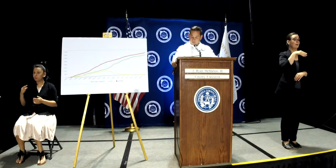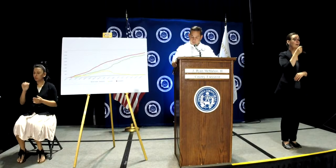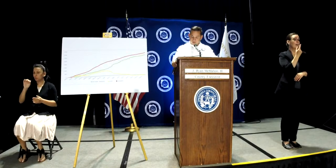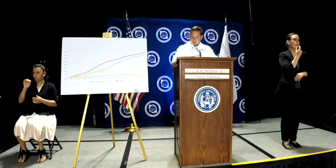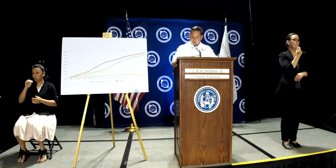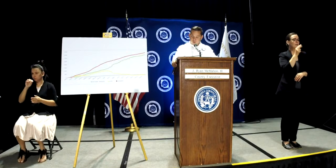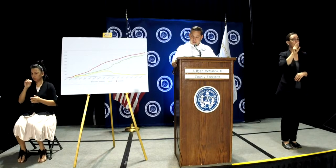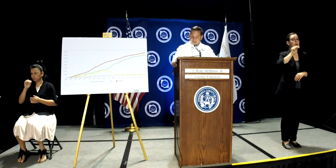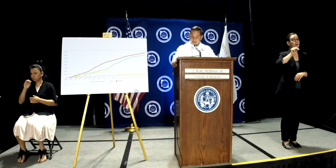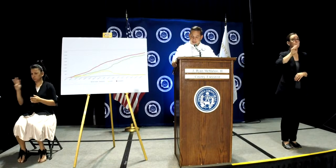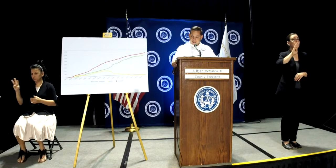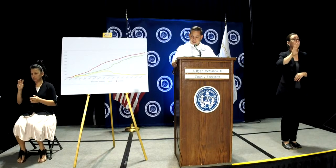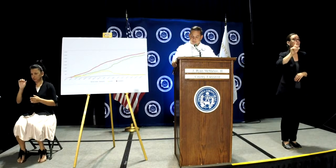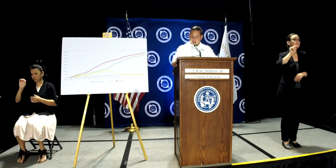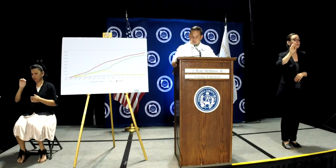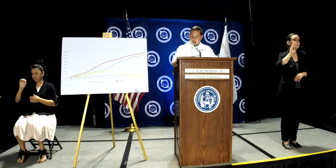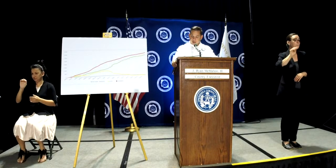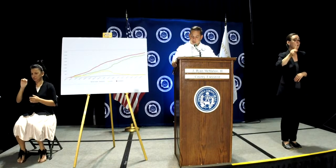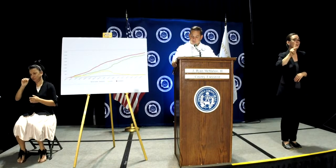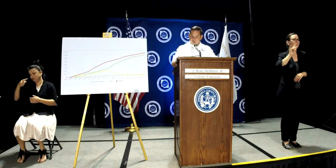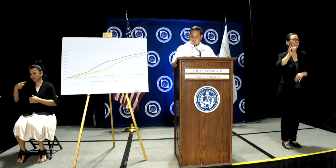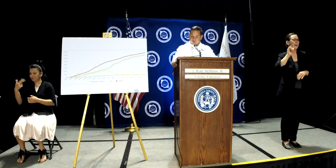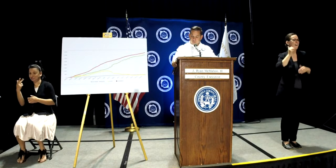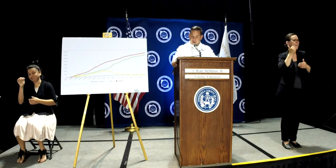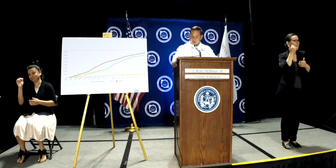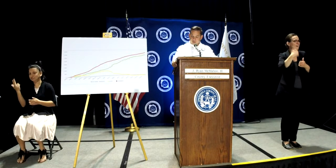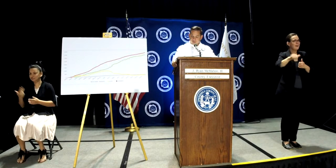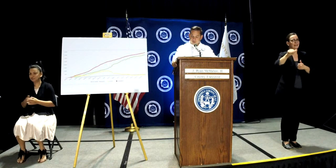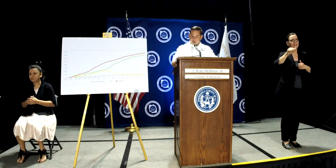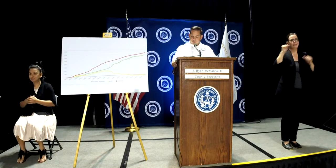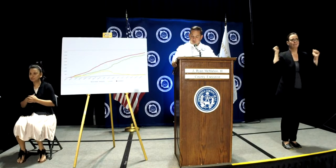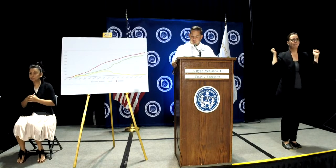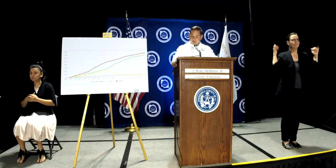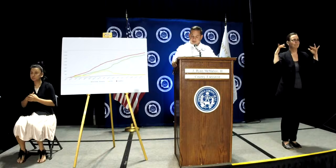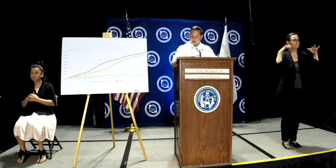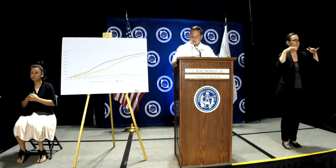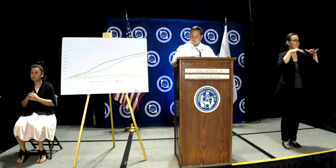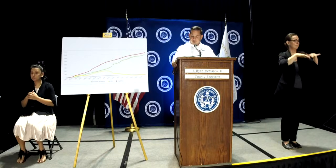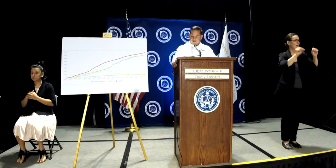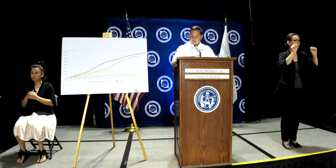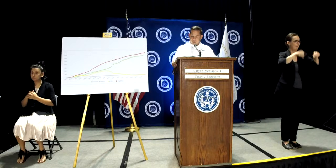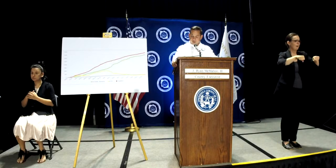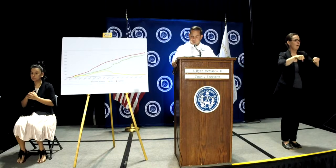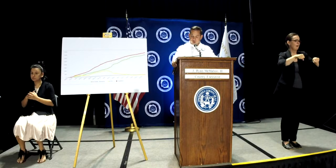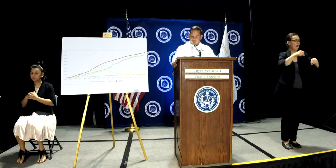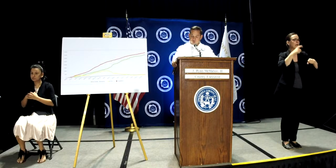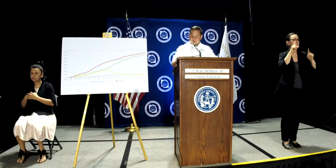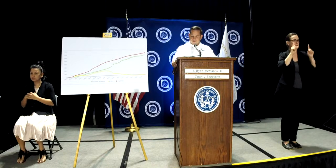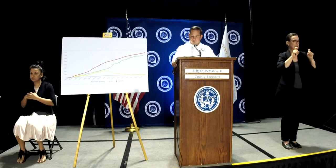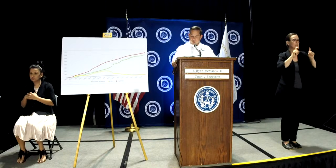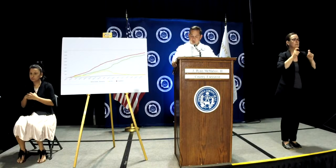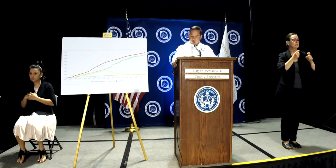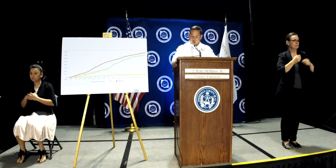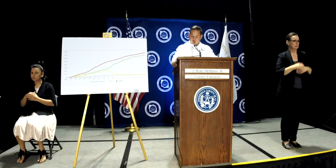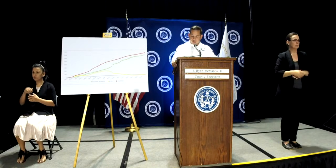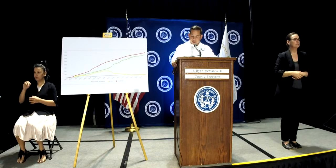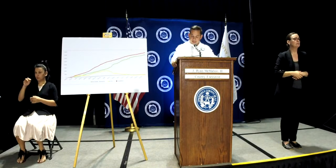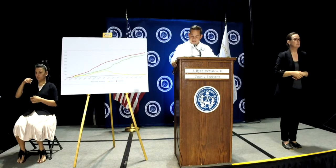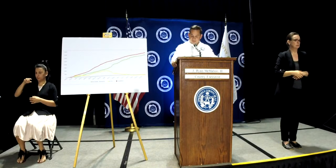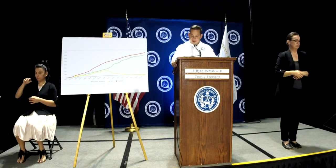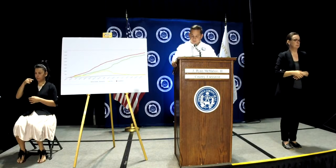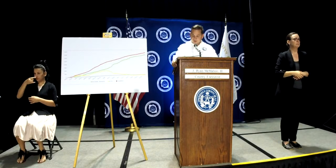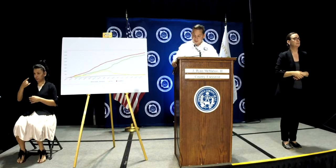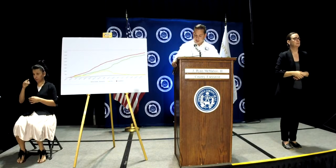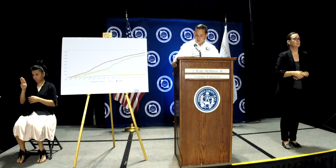School. Wednesday, September 9th, Fayetteville Manlius District at Fayetteville Manlius High School.